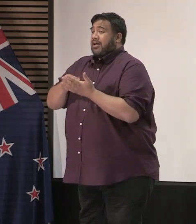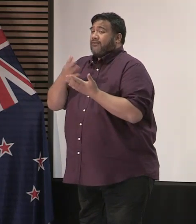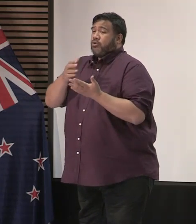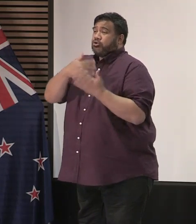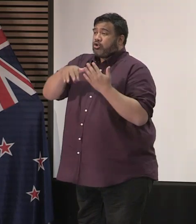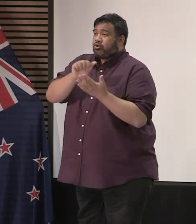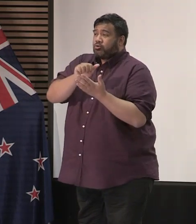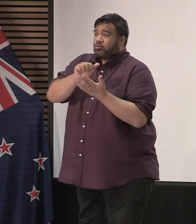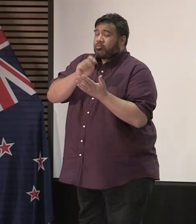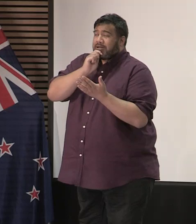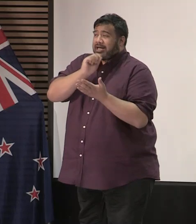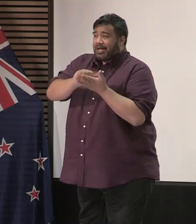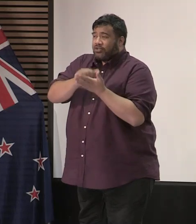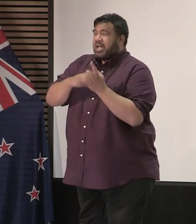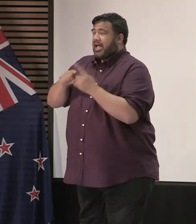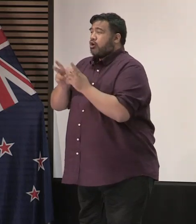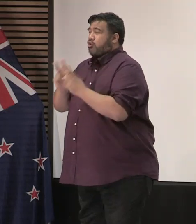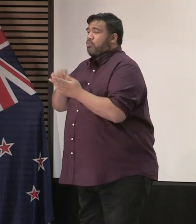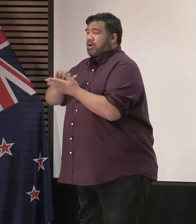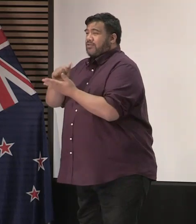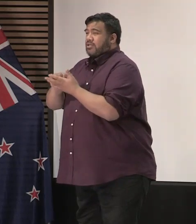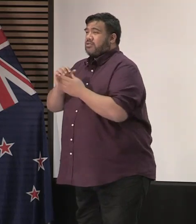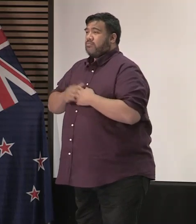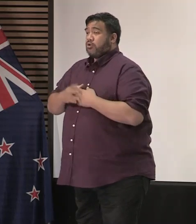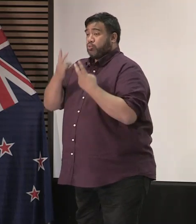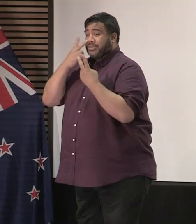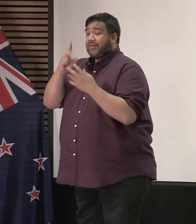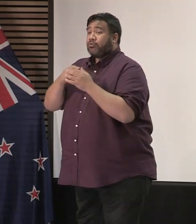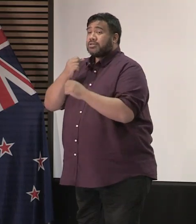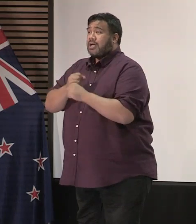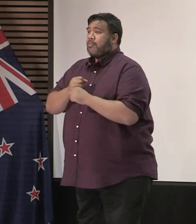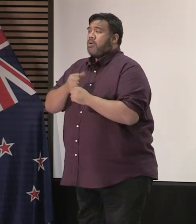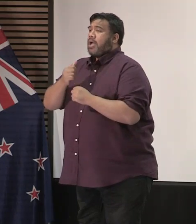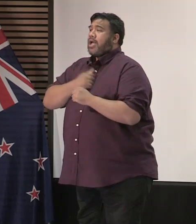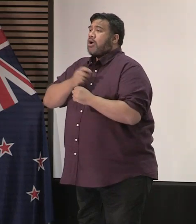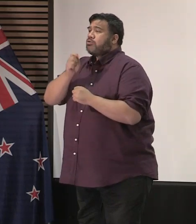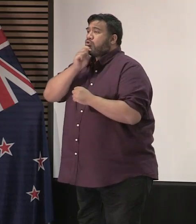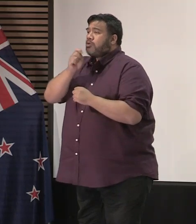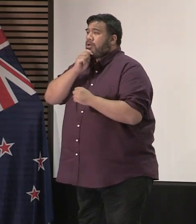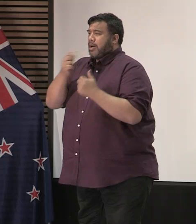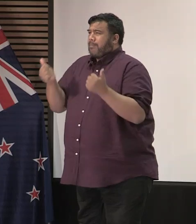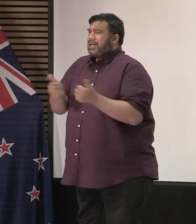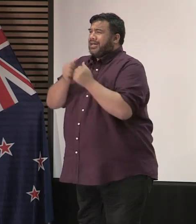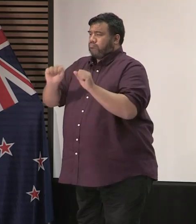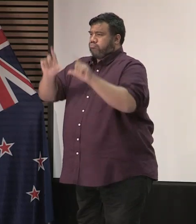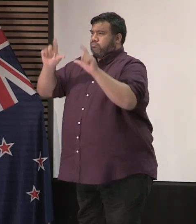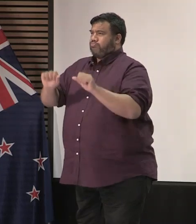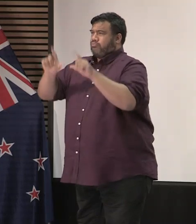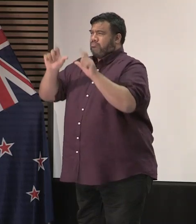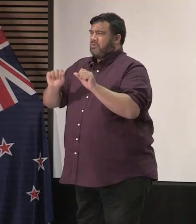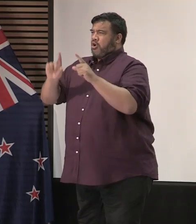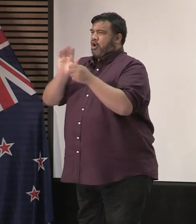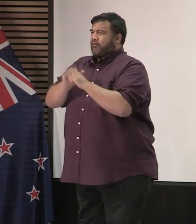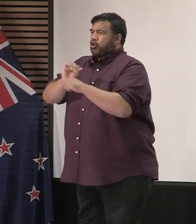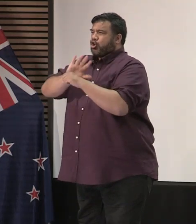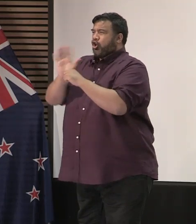channels for the Unite COVID-19 messaging. But while I don't have the social media figures in front of